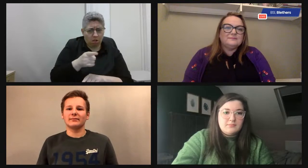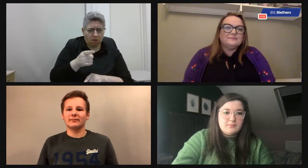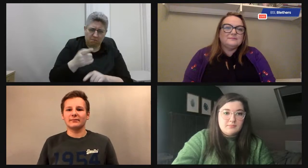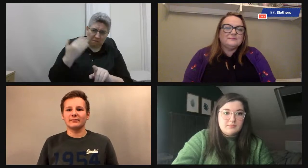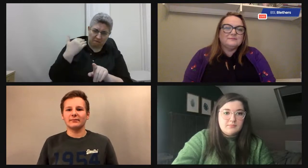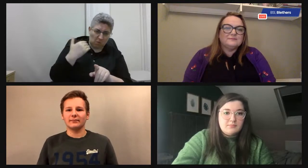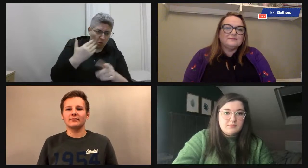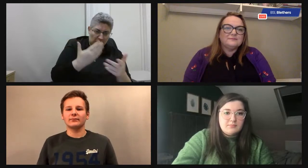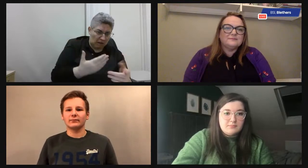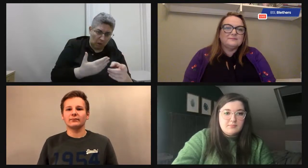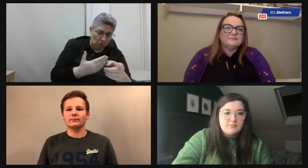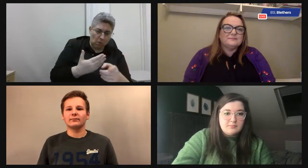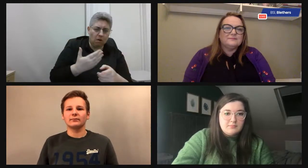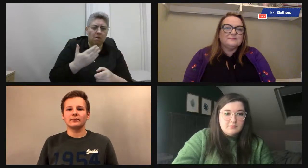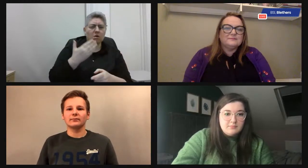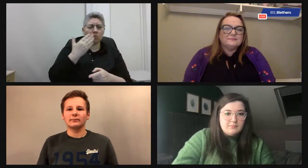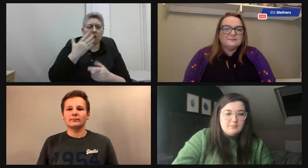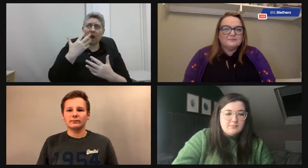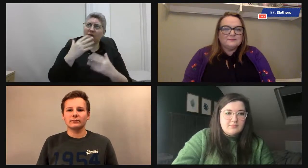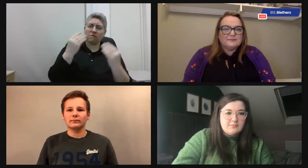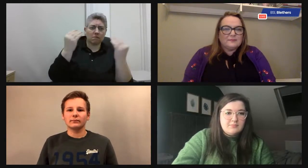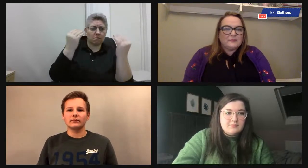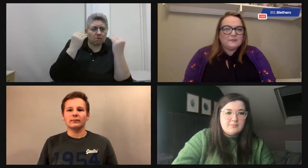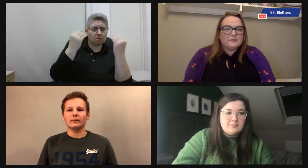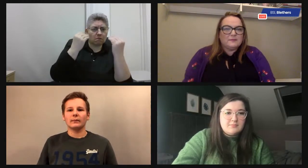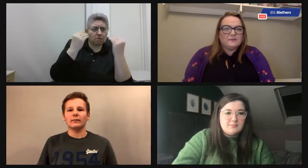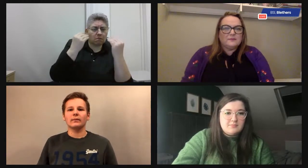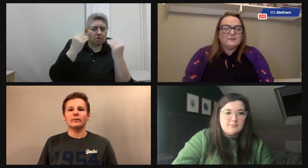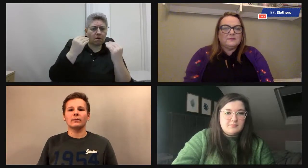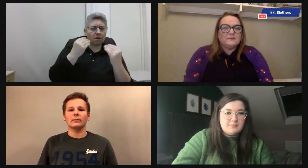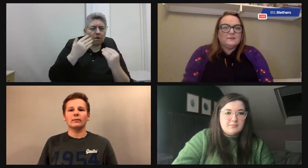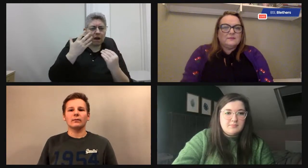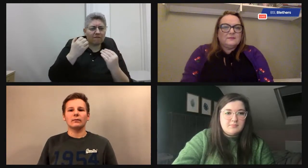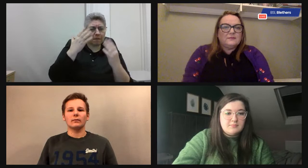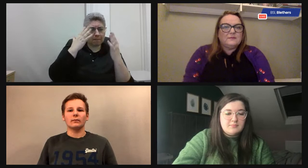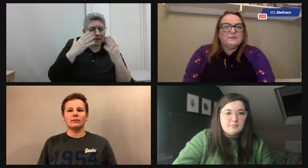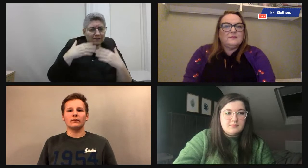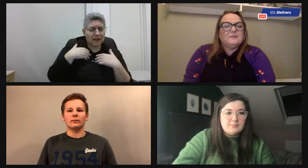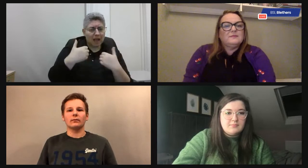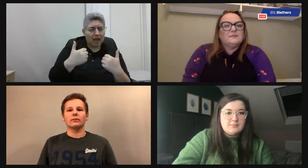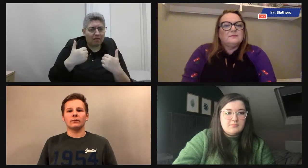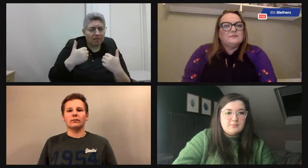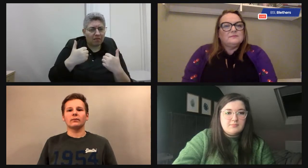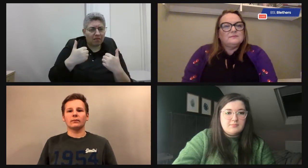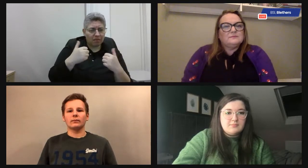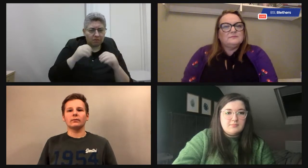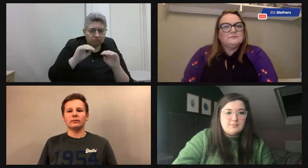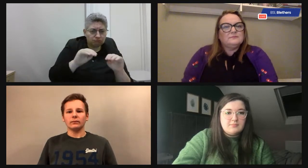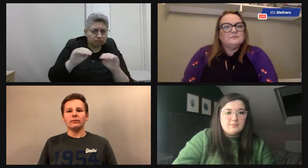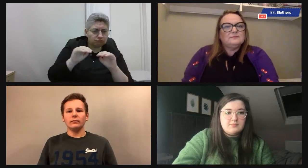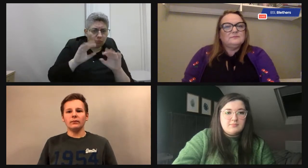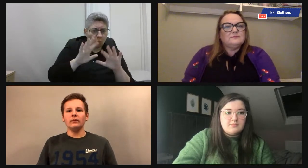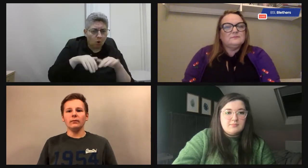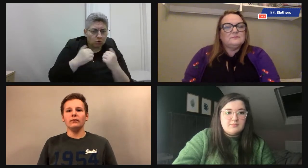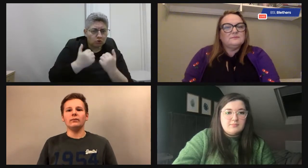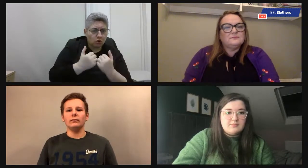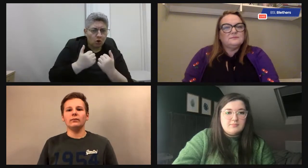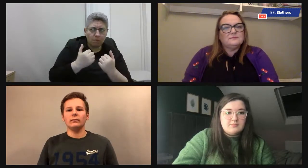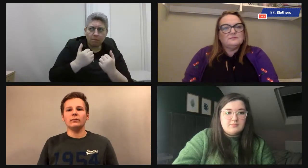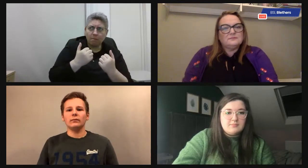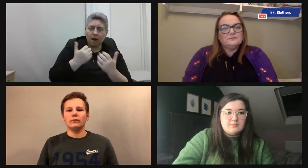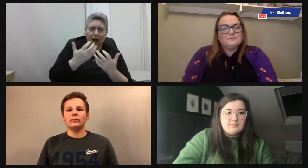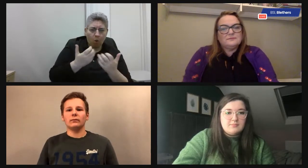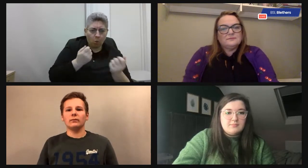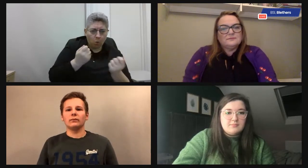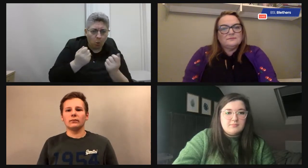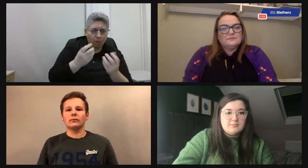to ask you. Um, uh, in the olden days, schools, well, I know neither of you are